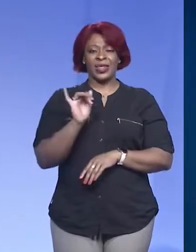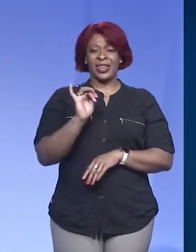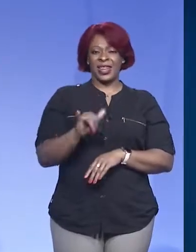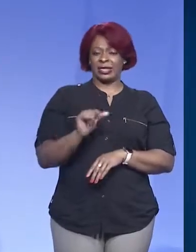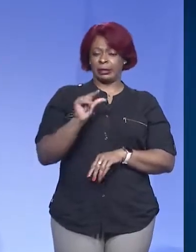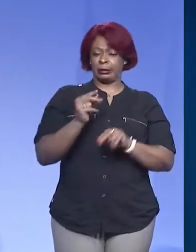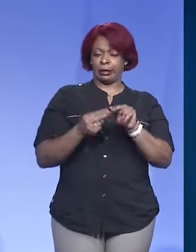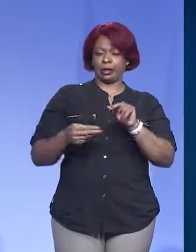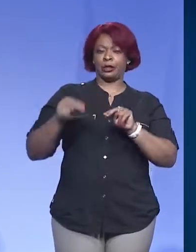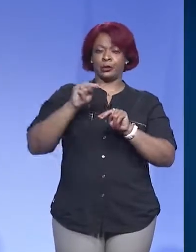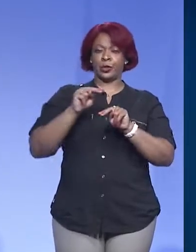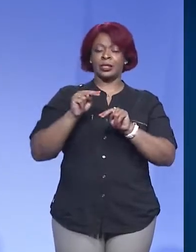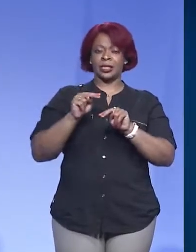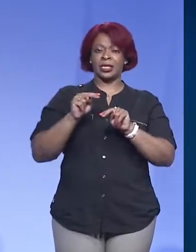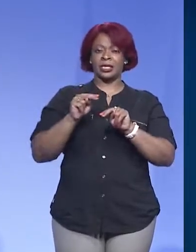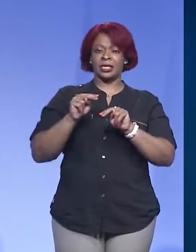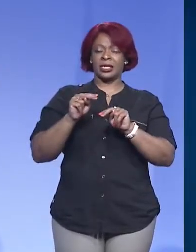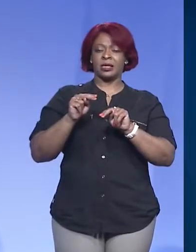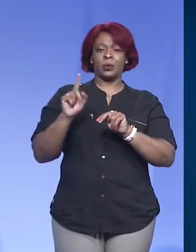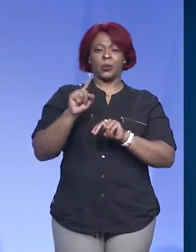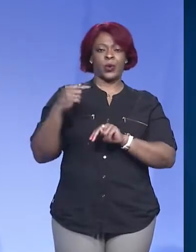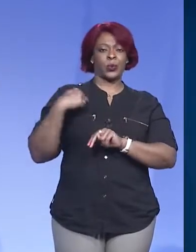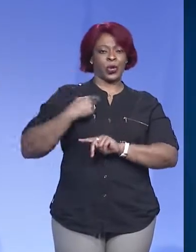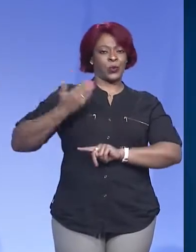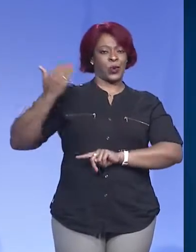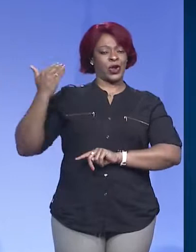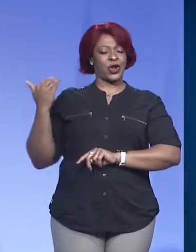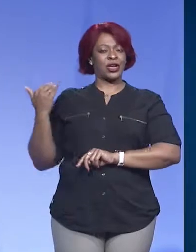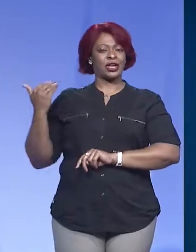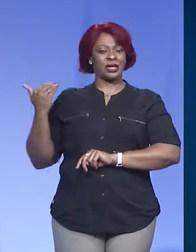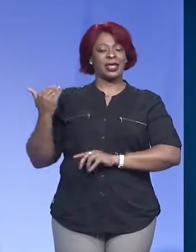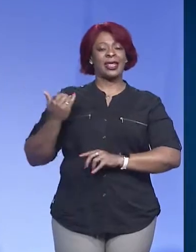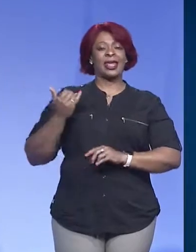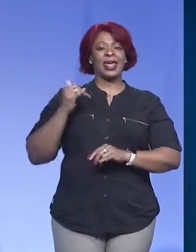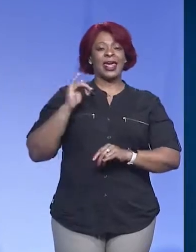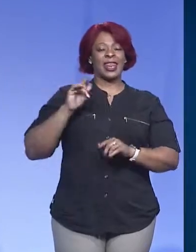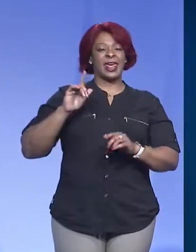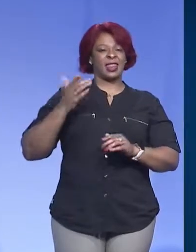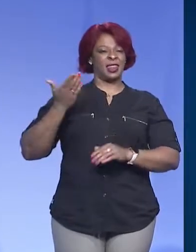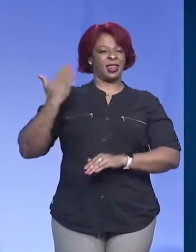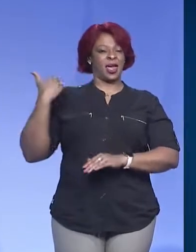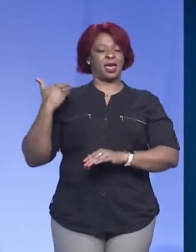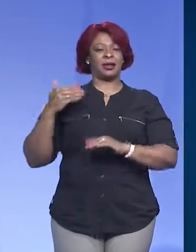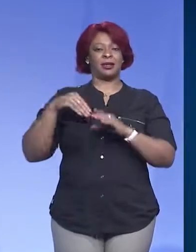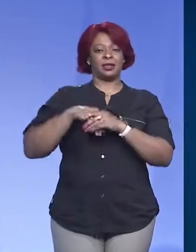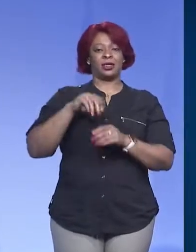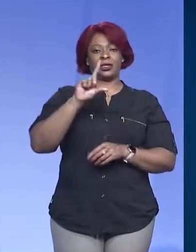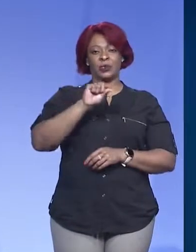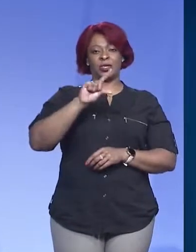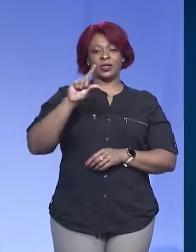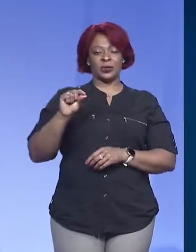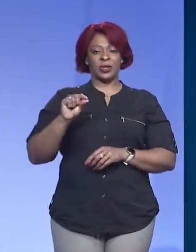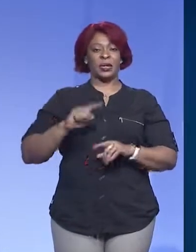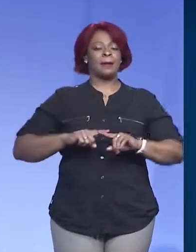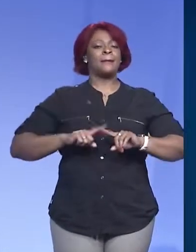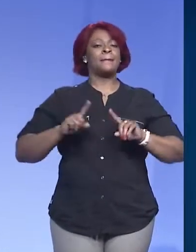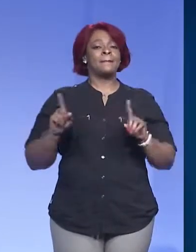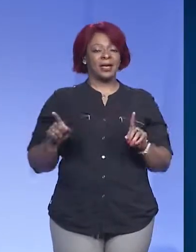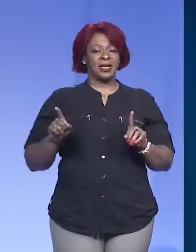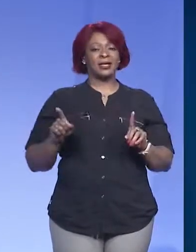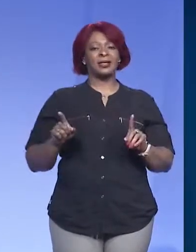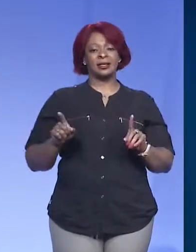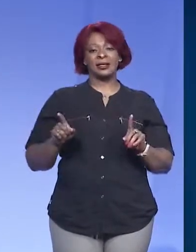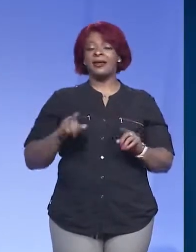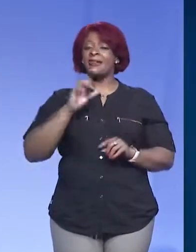slight increase over where we were in the latter part of 2020. But